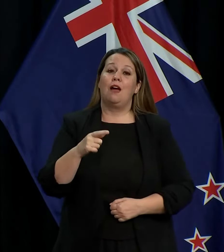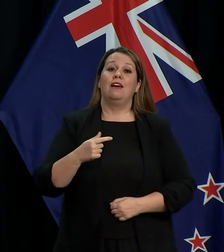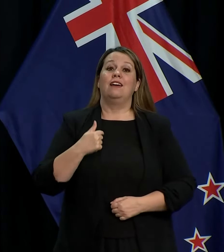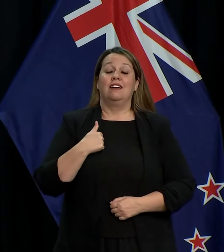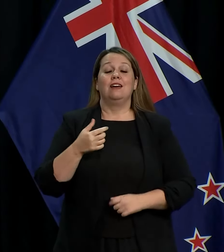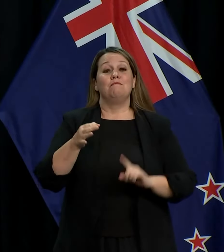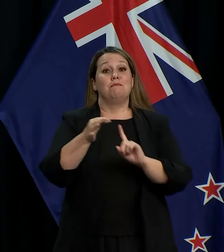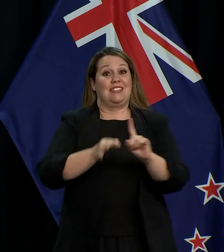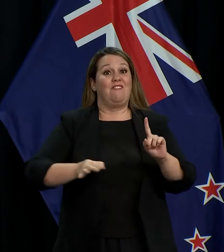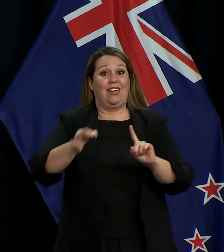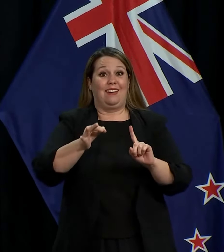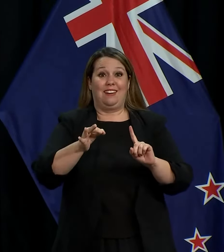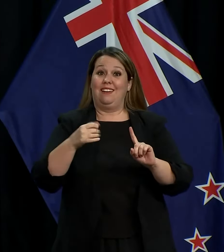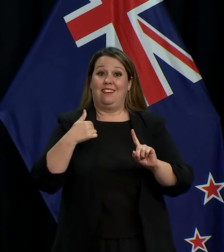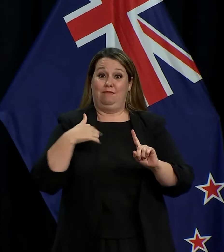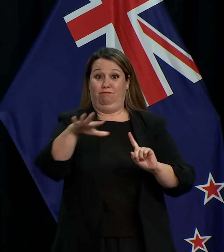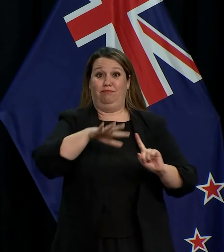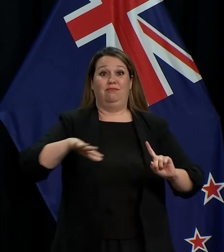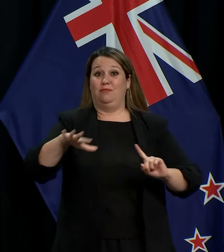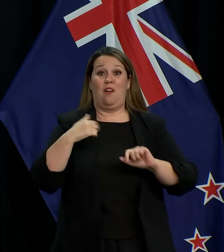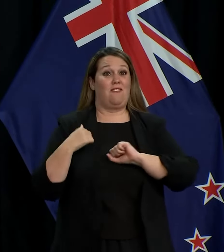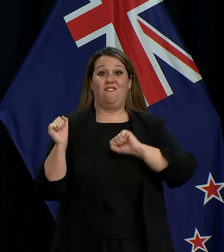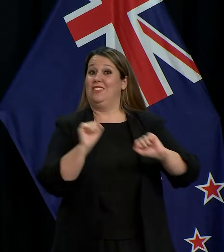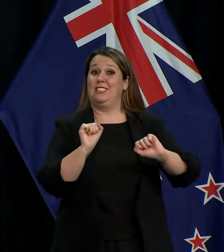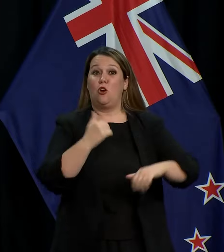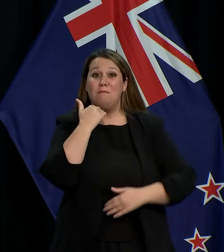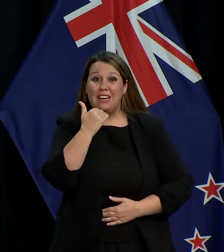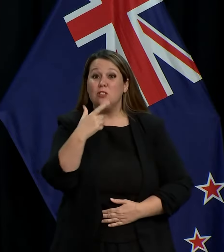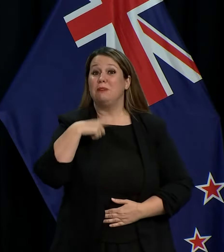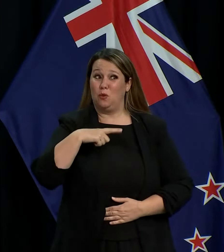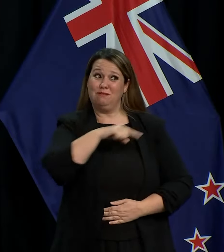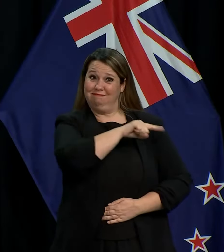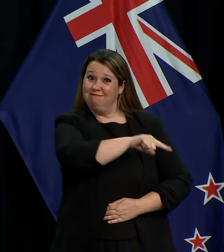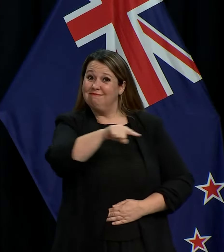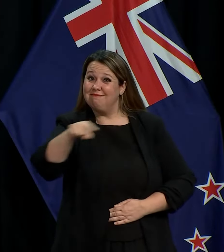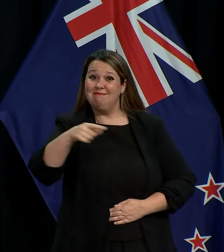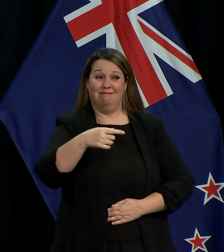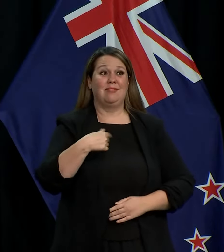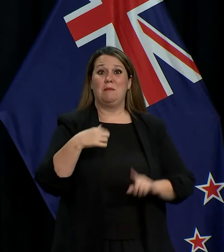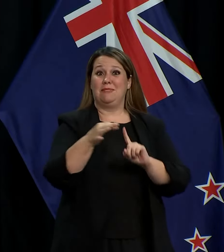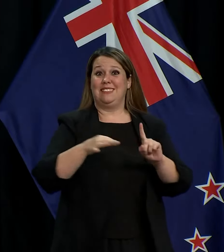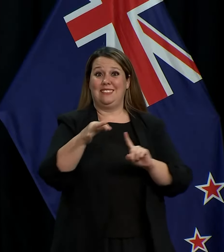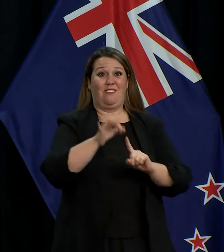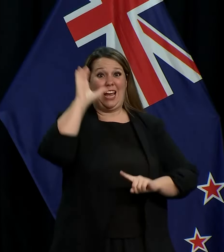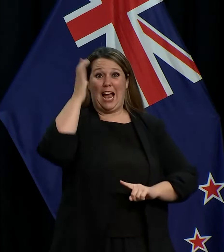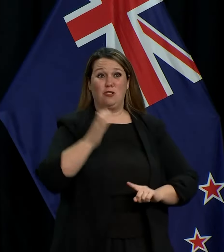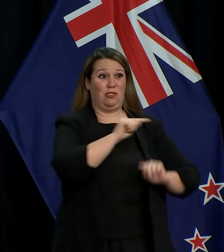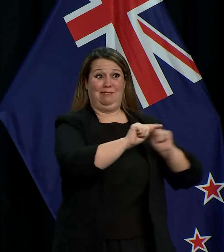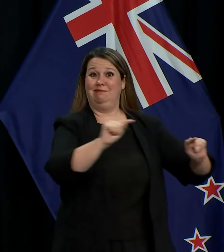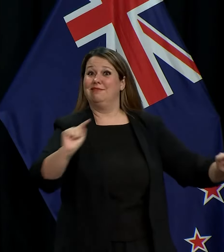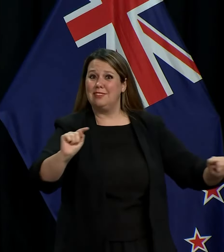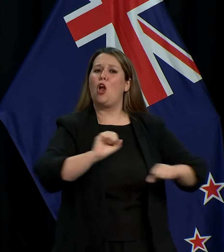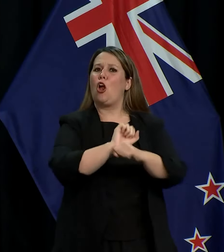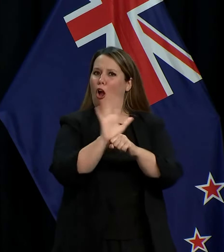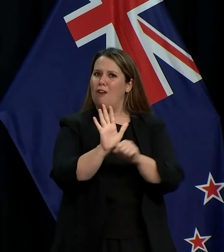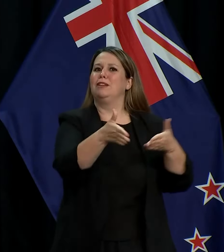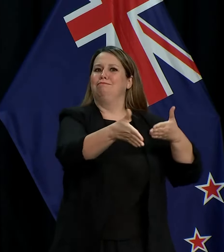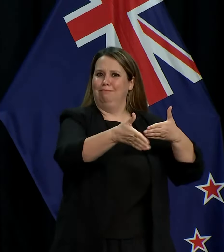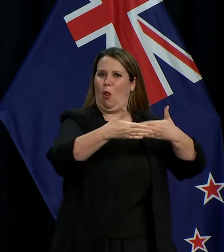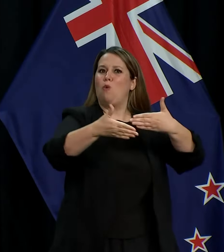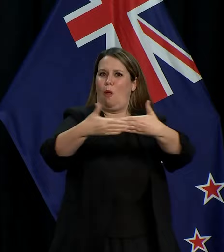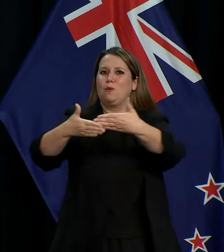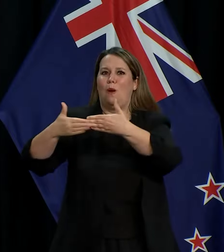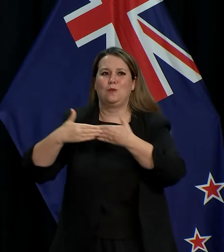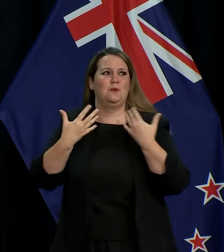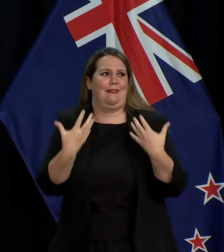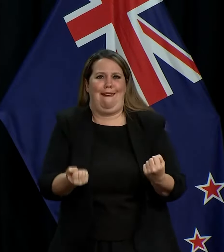is, frankly, as most of our Pacific Island neighbours have had their borders closed through the duration of COVID. But we have demonstrated the partnerships are